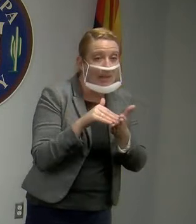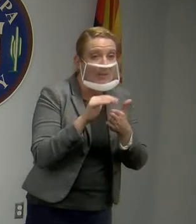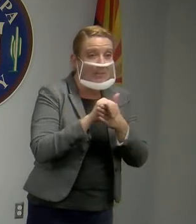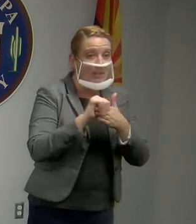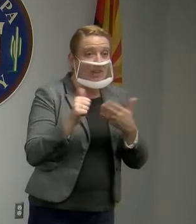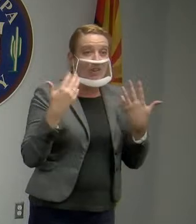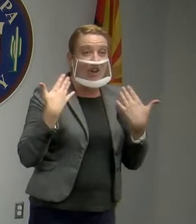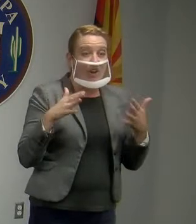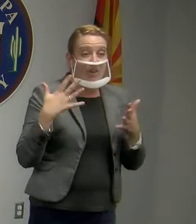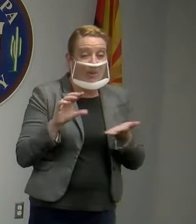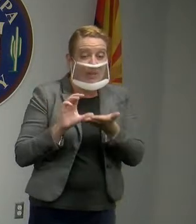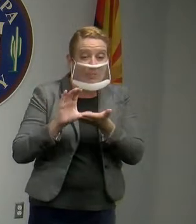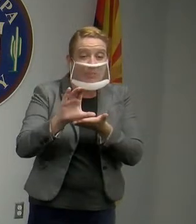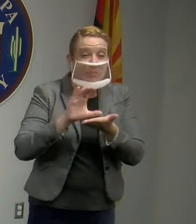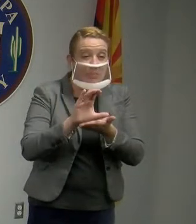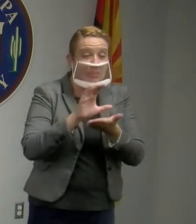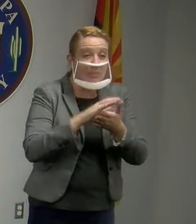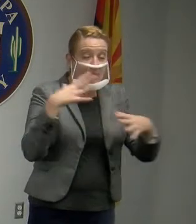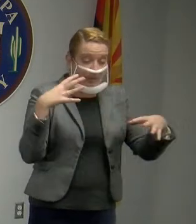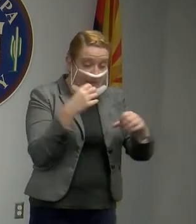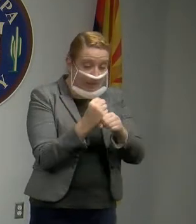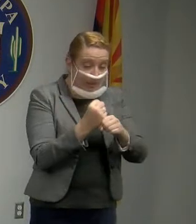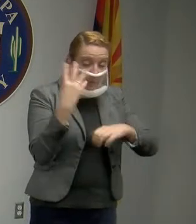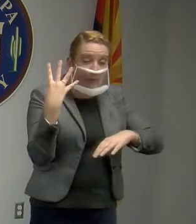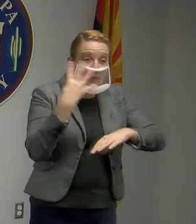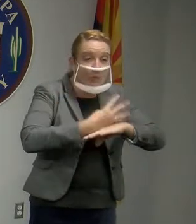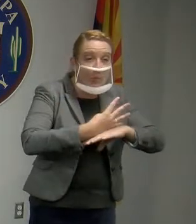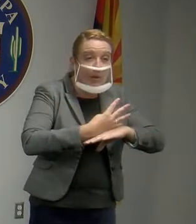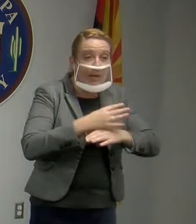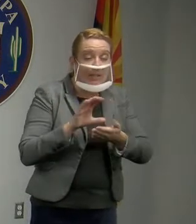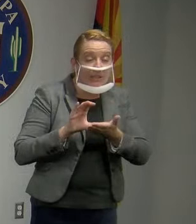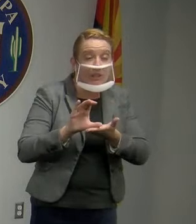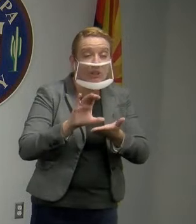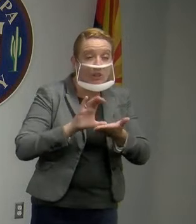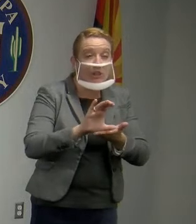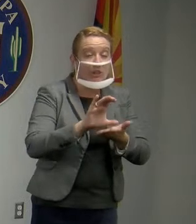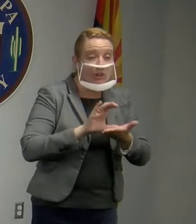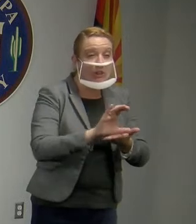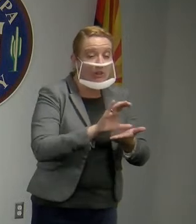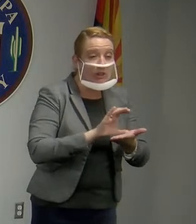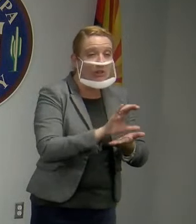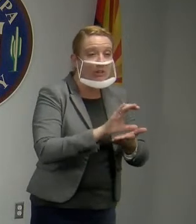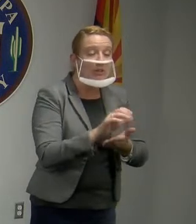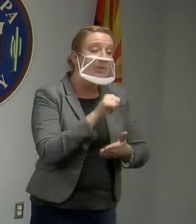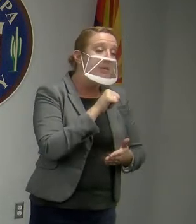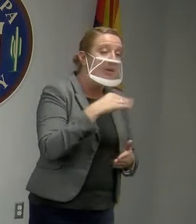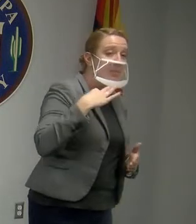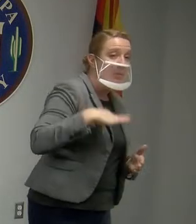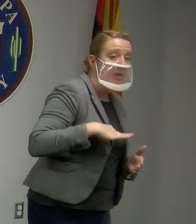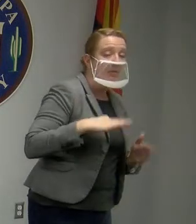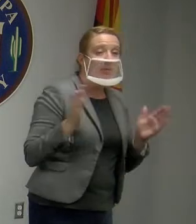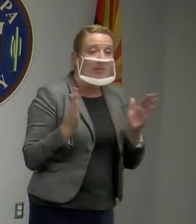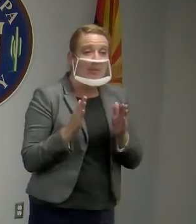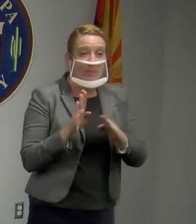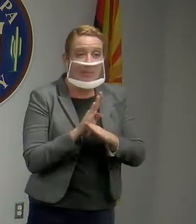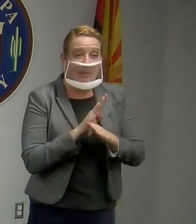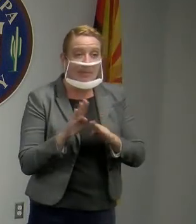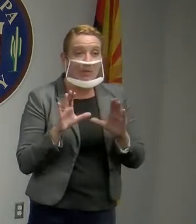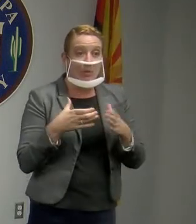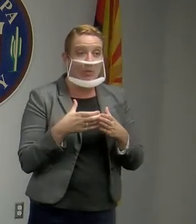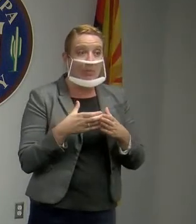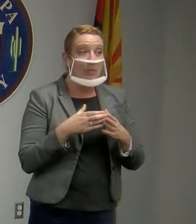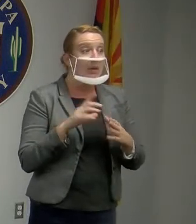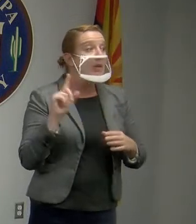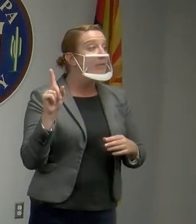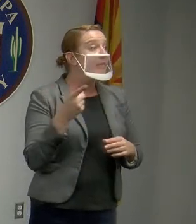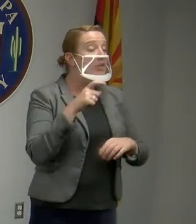$893,000. That's in just 4 business days that has been granted to various nonprofits and small businesses. So if this is the first time you are